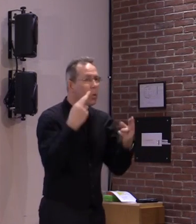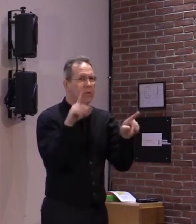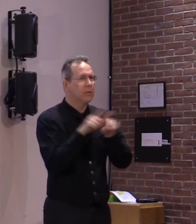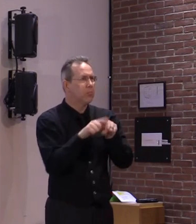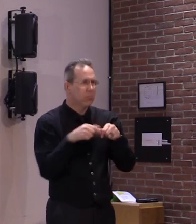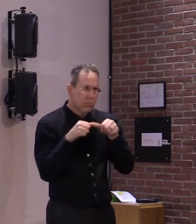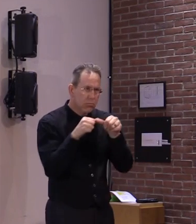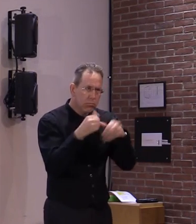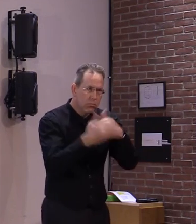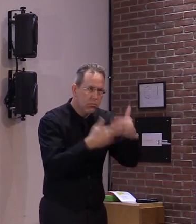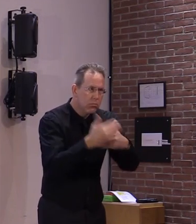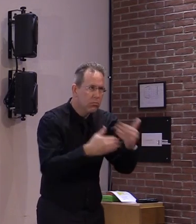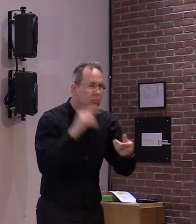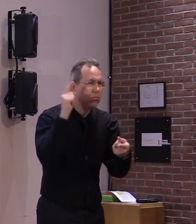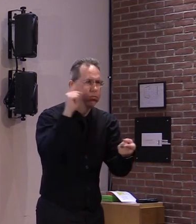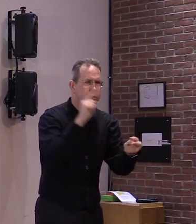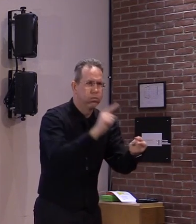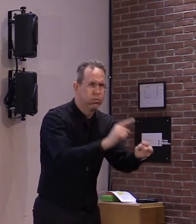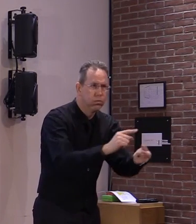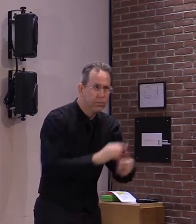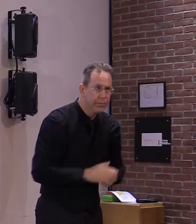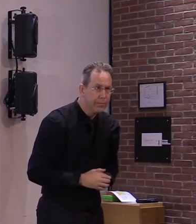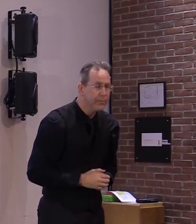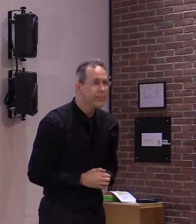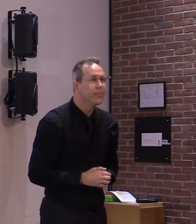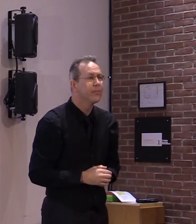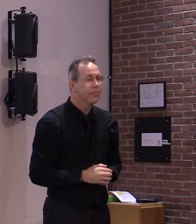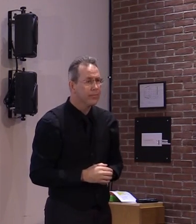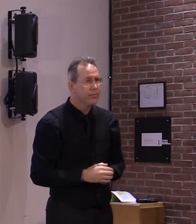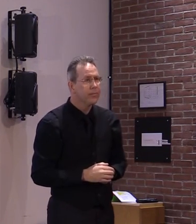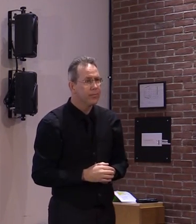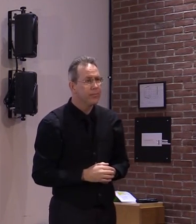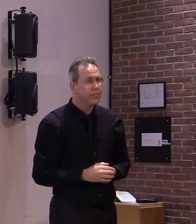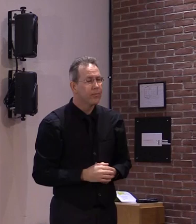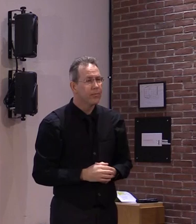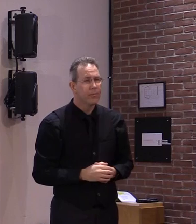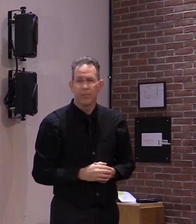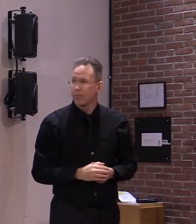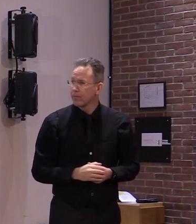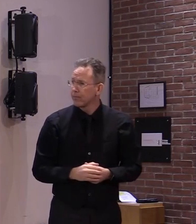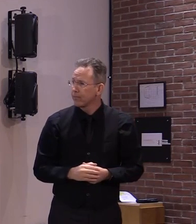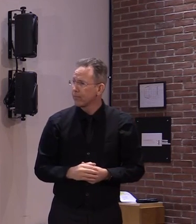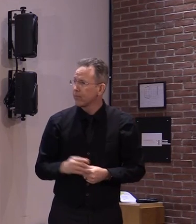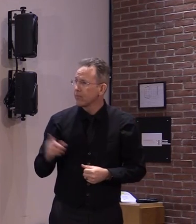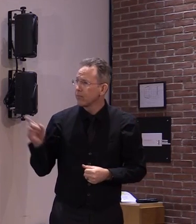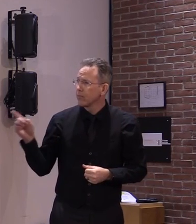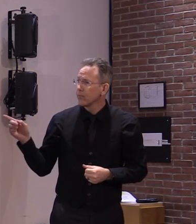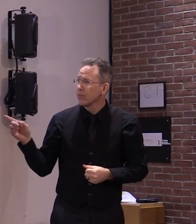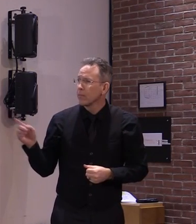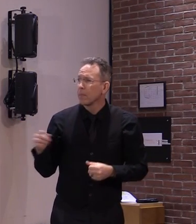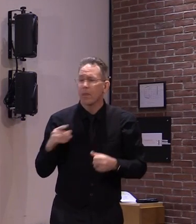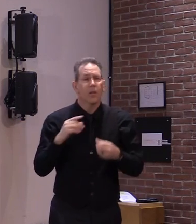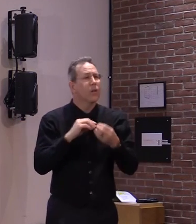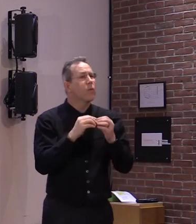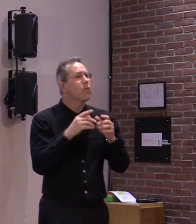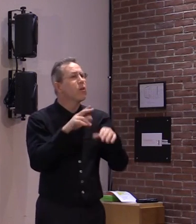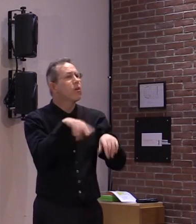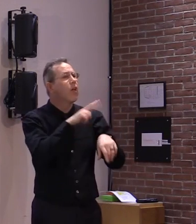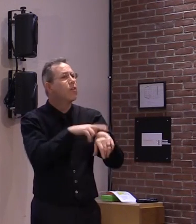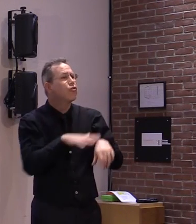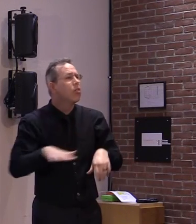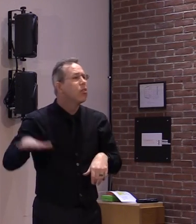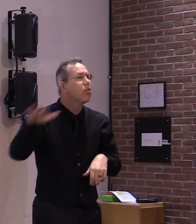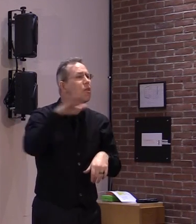see decreasing cases over the next few weeks. The number of people hospitalized has also decreased for